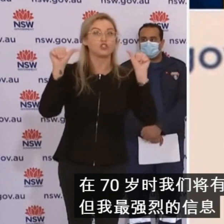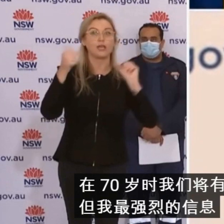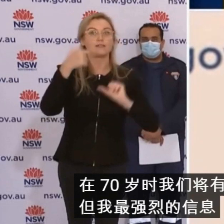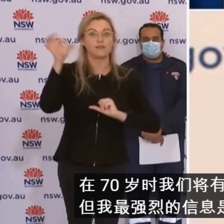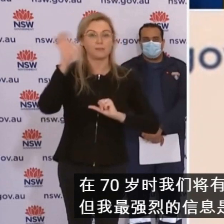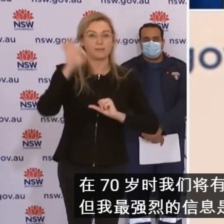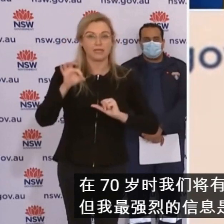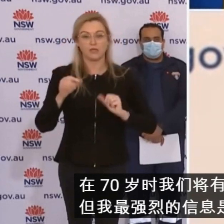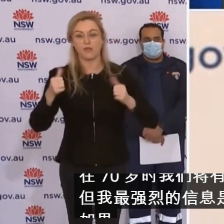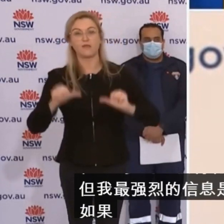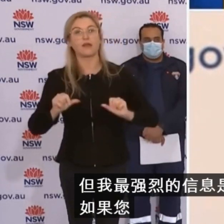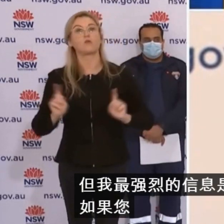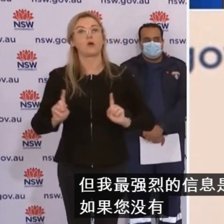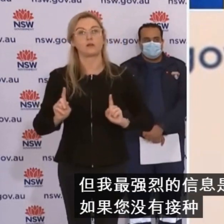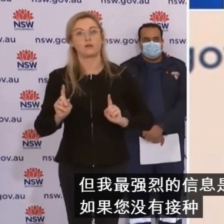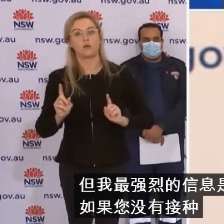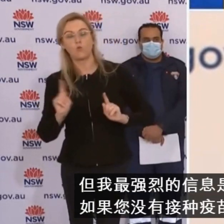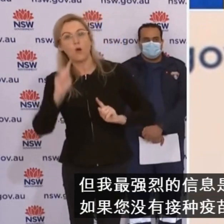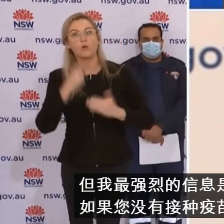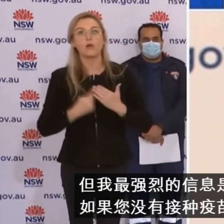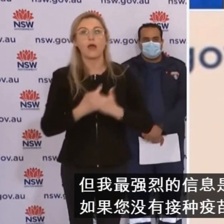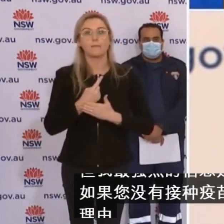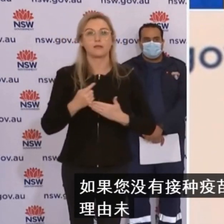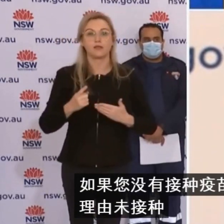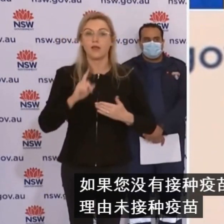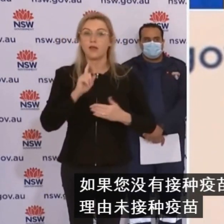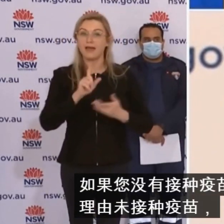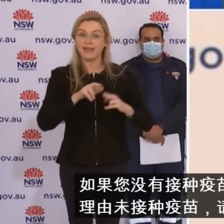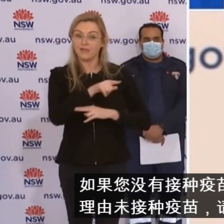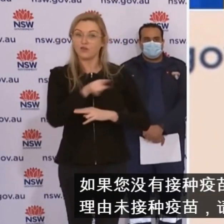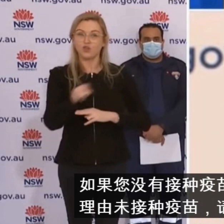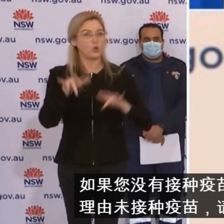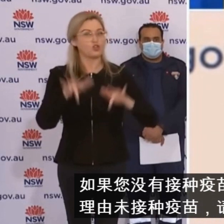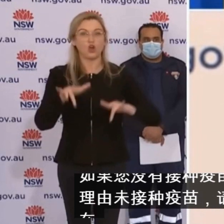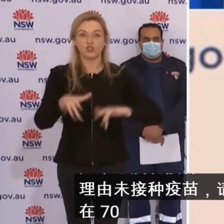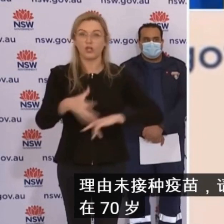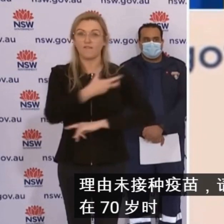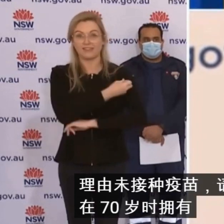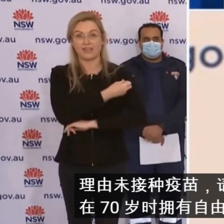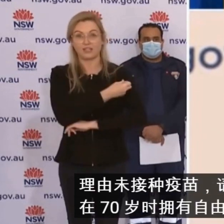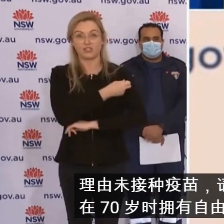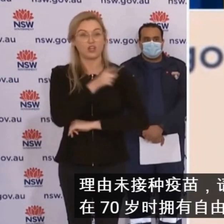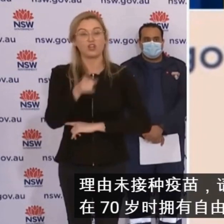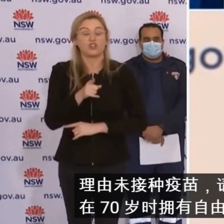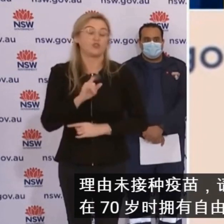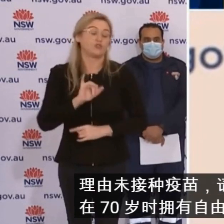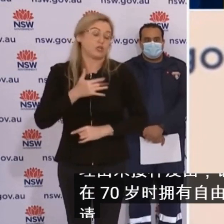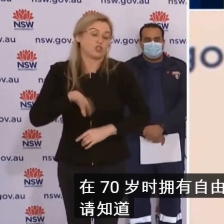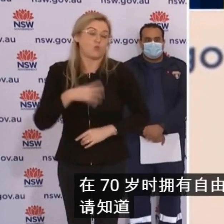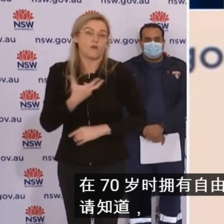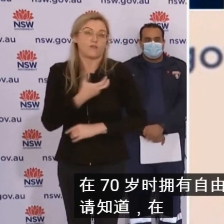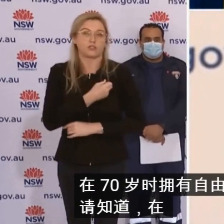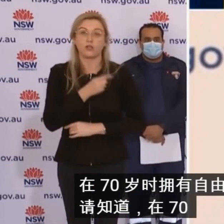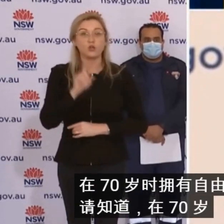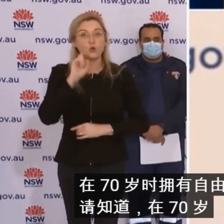my strongest message is, if you're not vaccinated and have no reason to be unvaccinated, don't expect to have freedoms at 70%.